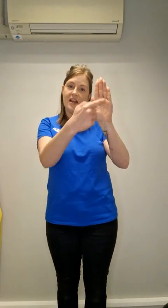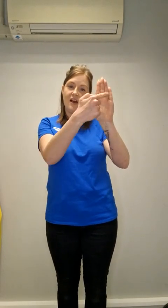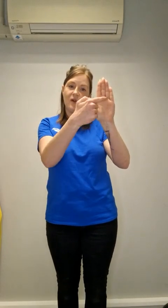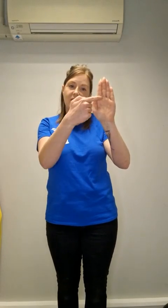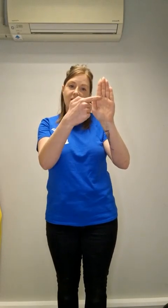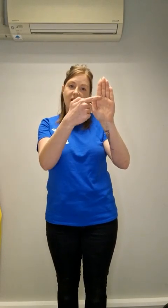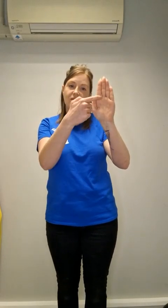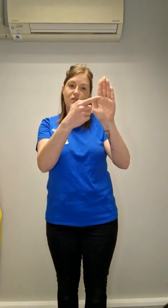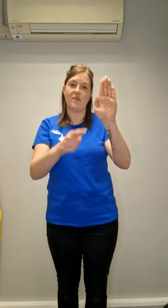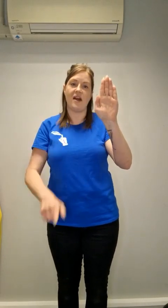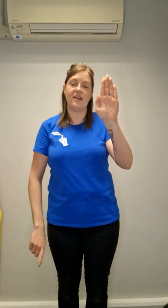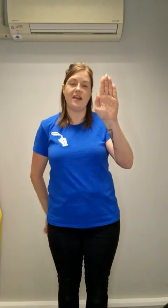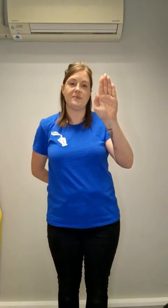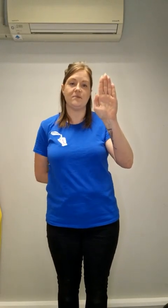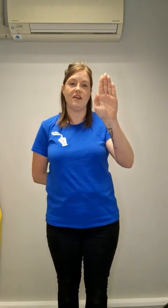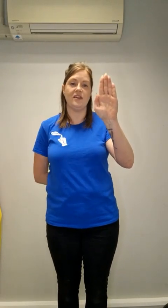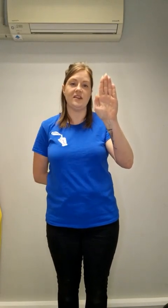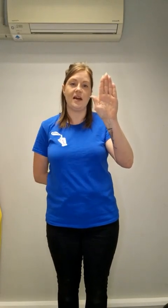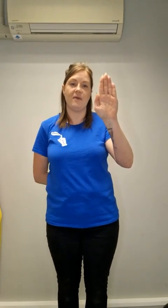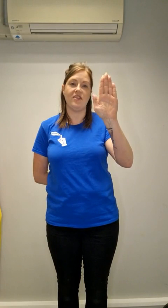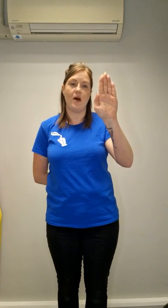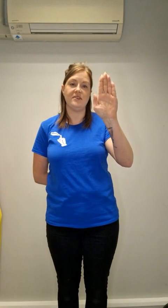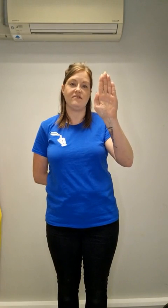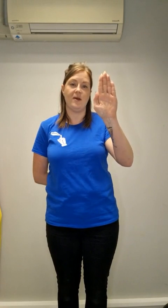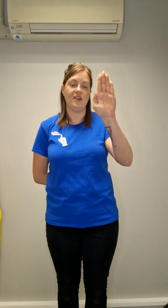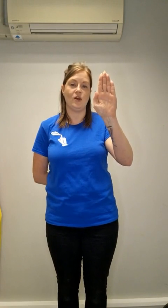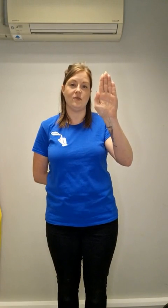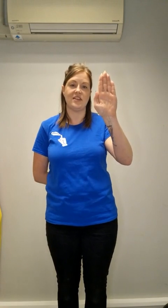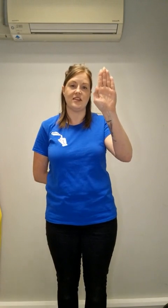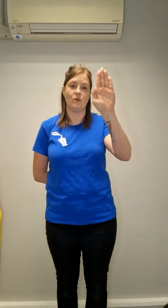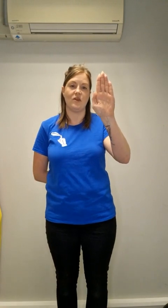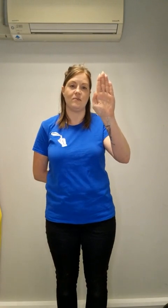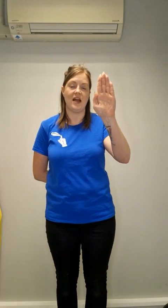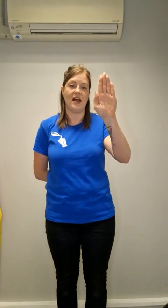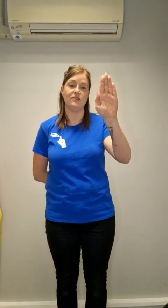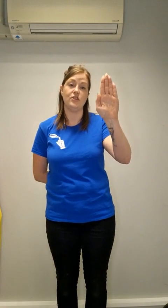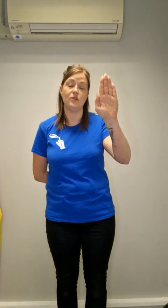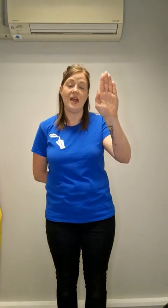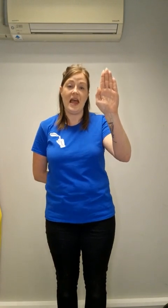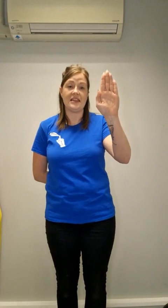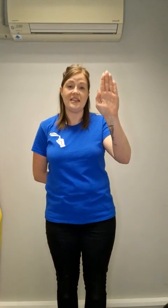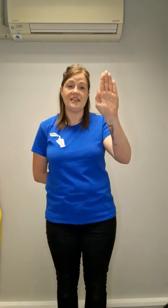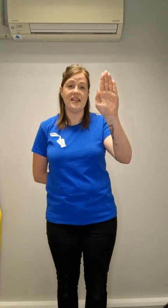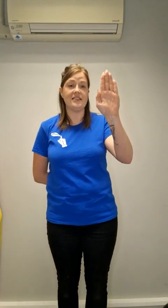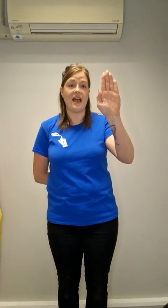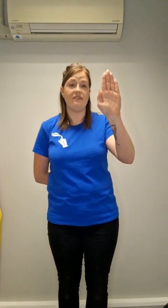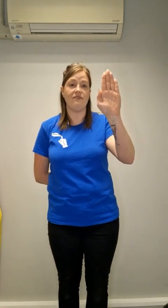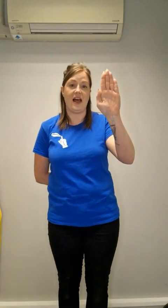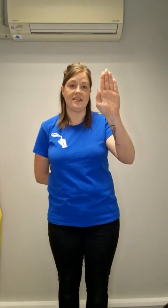daylight or anything through my gaps of my fingers, and my thumb is firmly in contact with my hand too. This is a flat